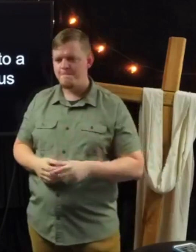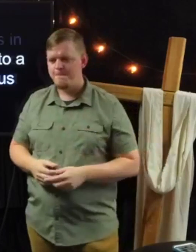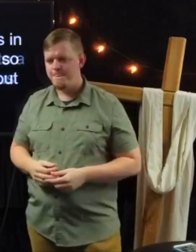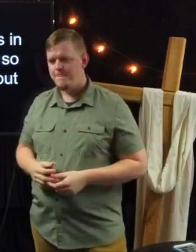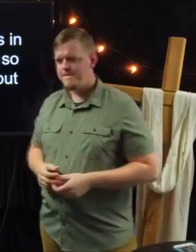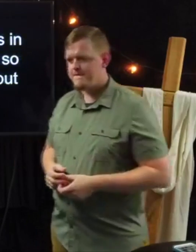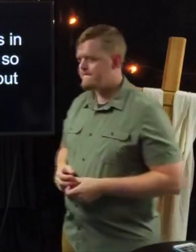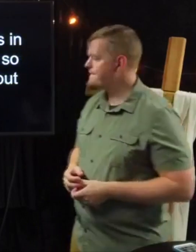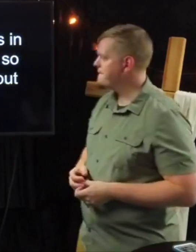beautiful picture right there.